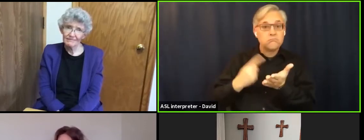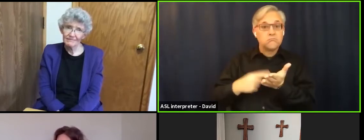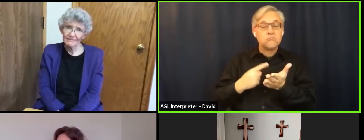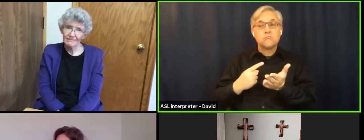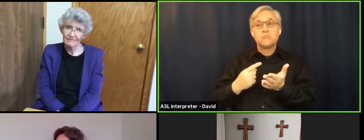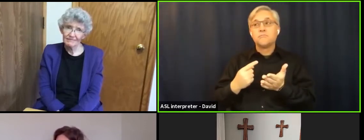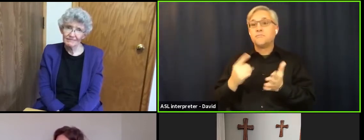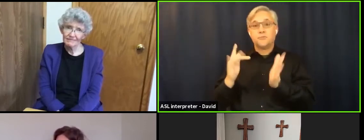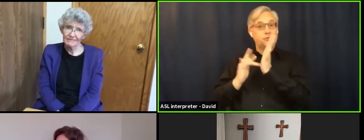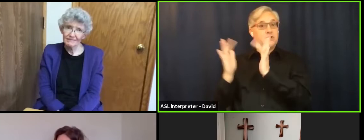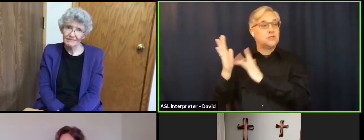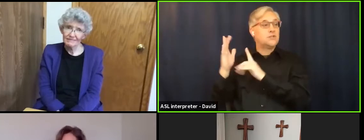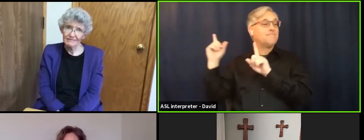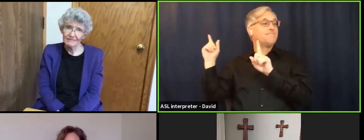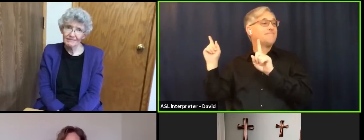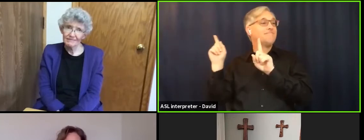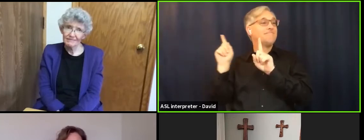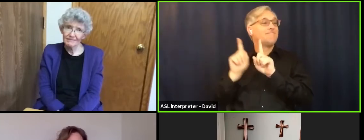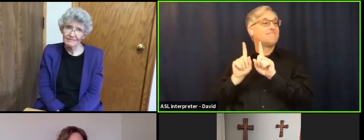with us,